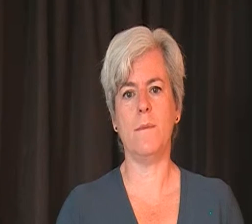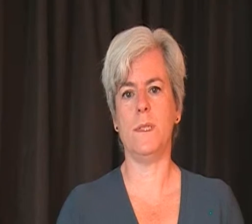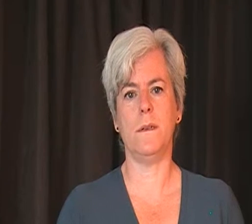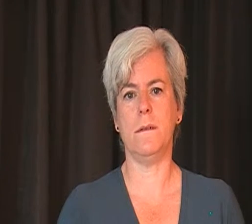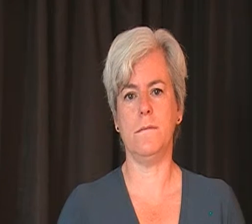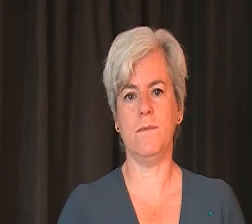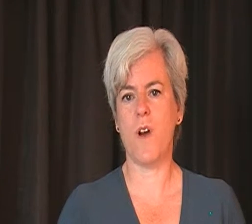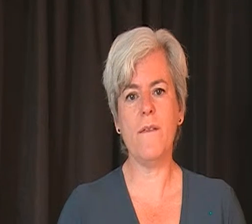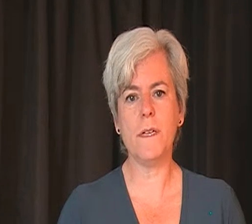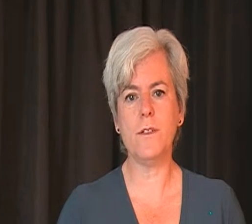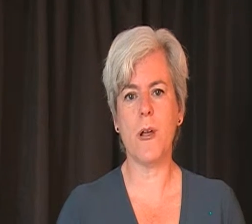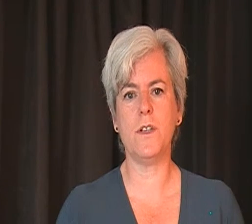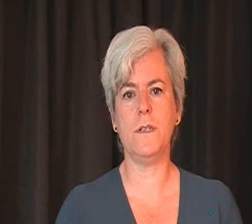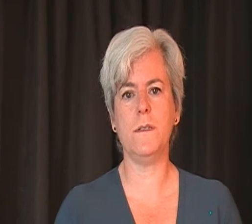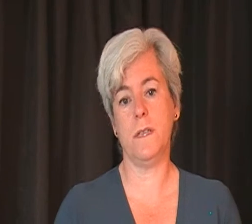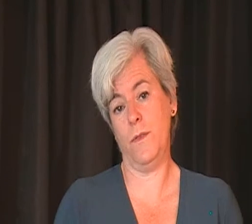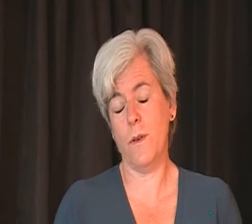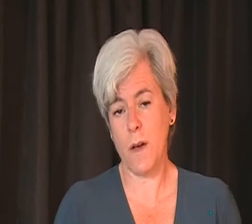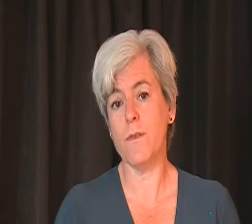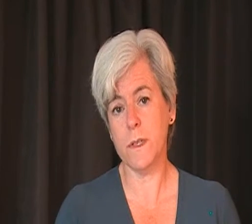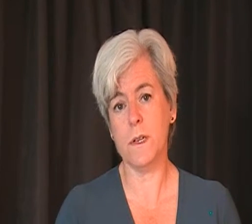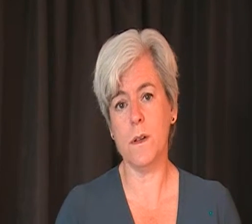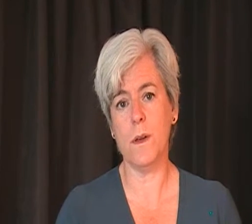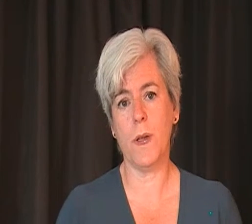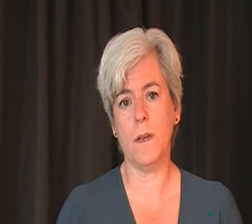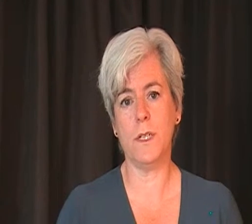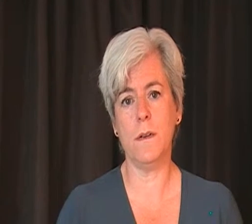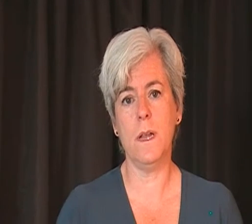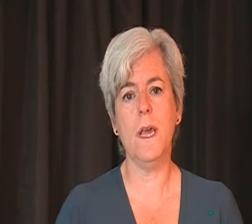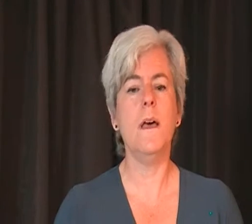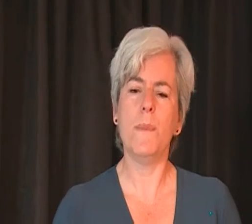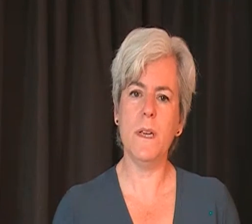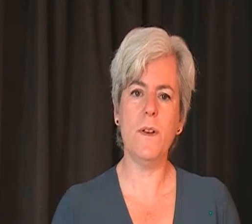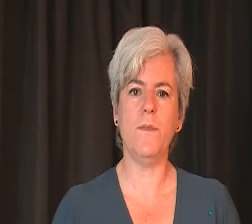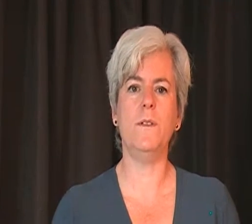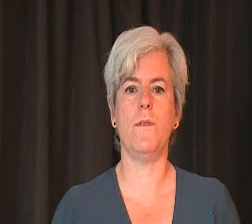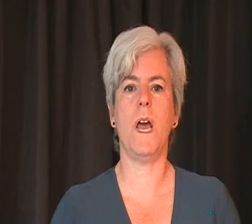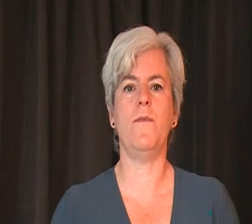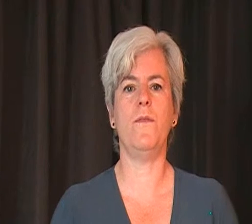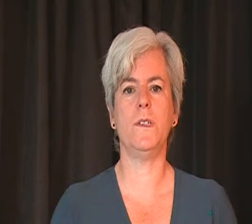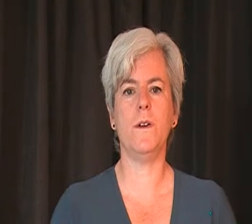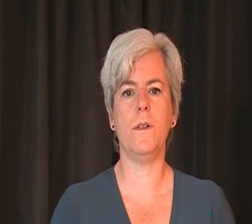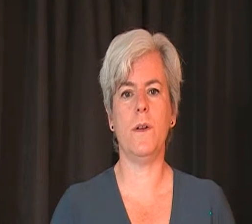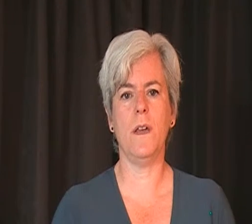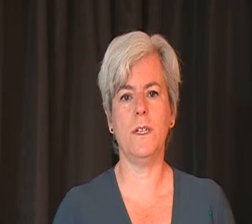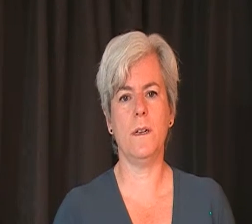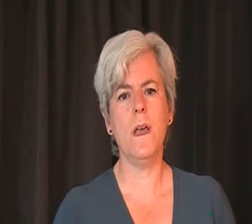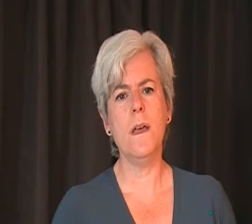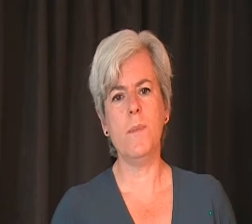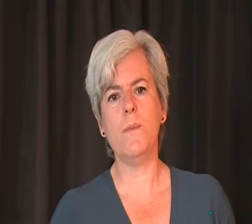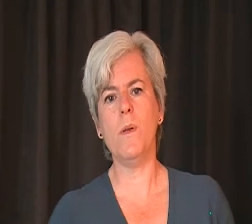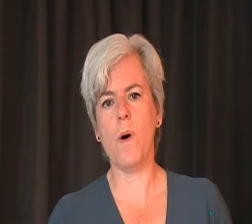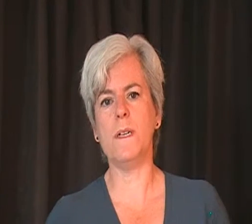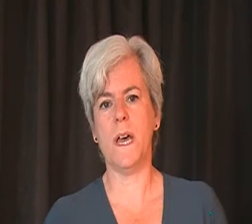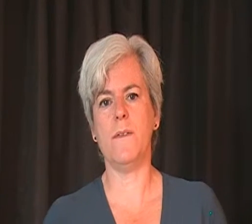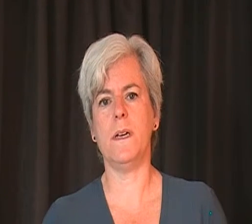maps and driving directions if you have a physical location. But even if you don't have a physical location, people want to have an